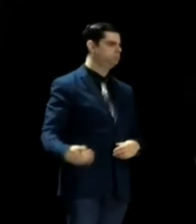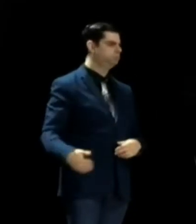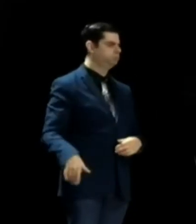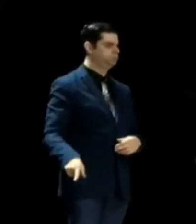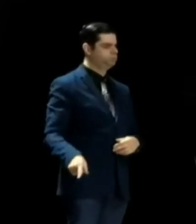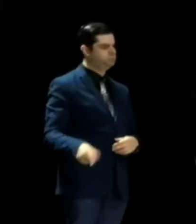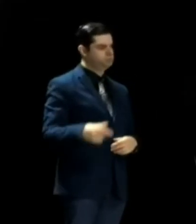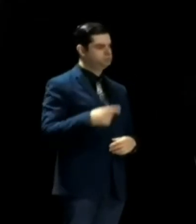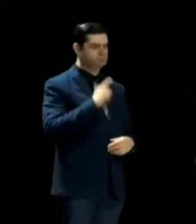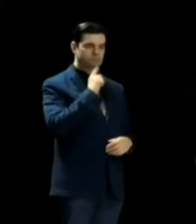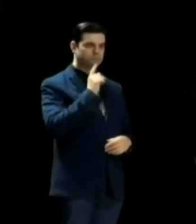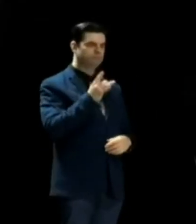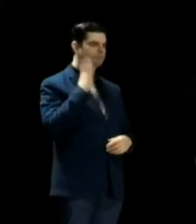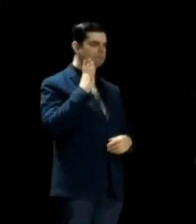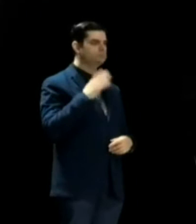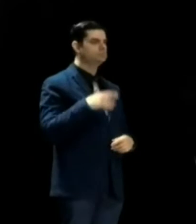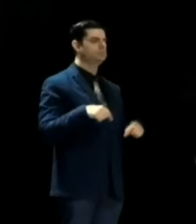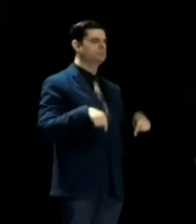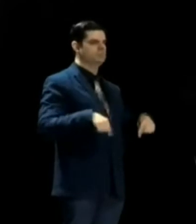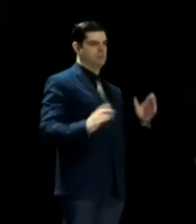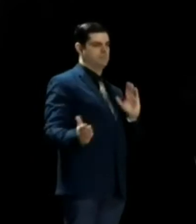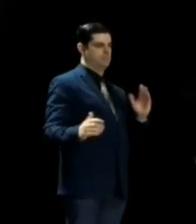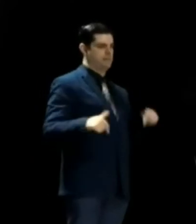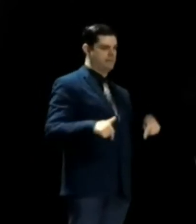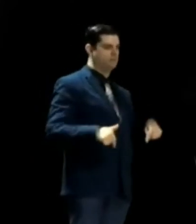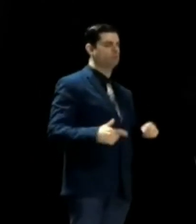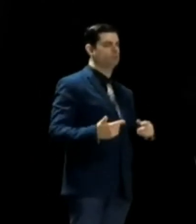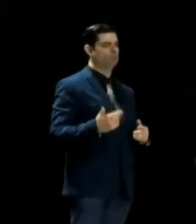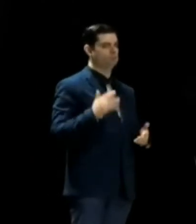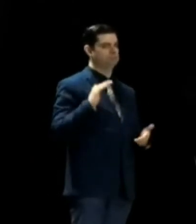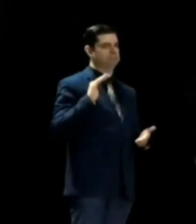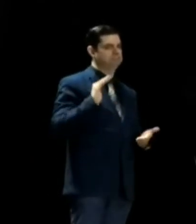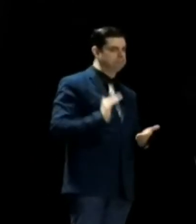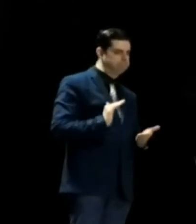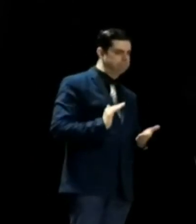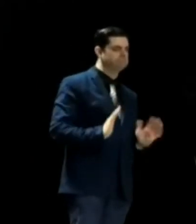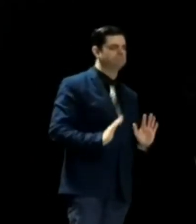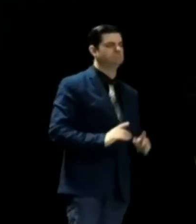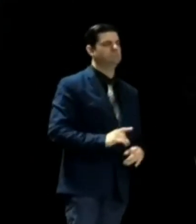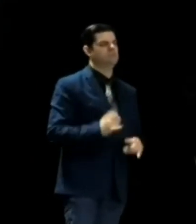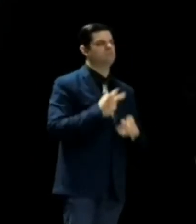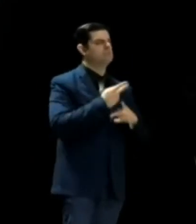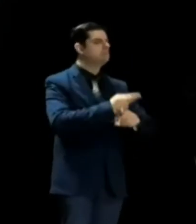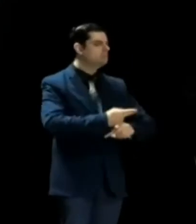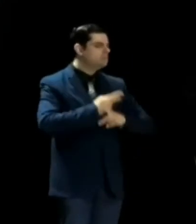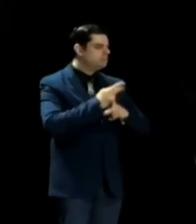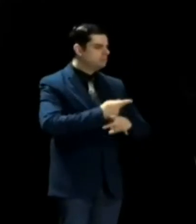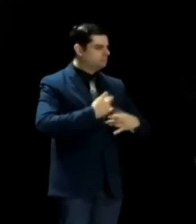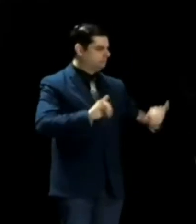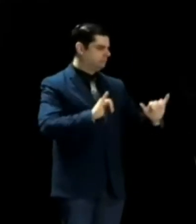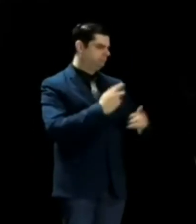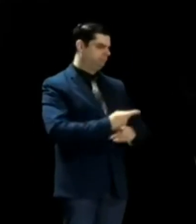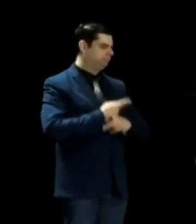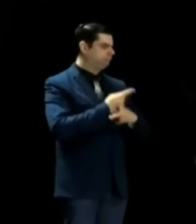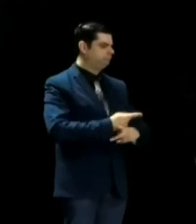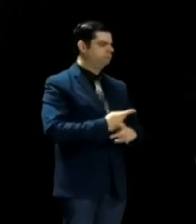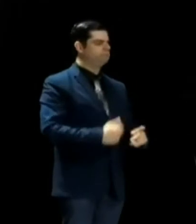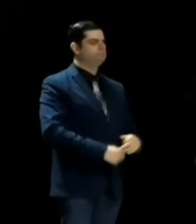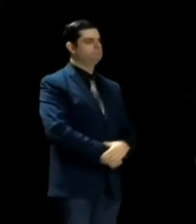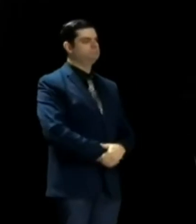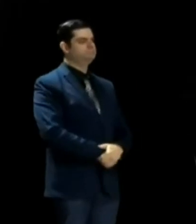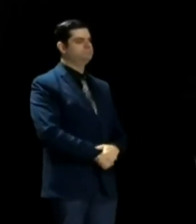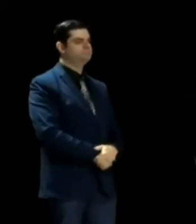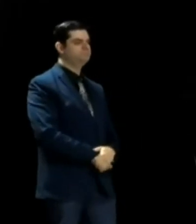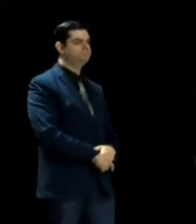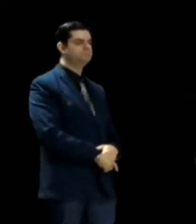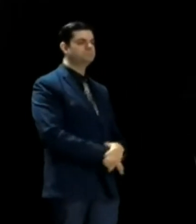City, or my friend Steve Newhouse in Orange County. We should not be held to a higher standard of a